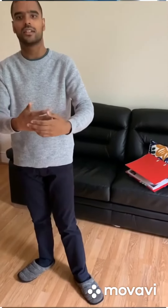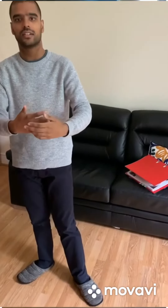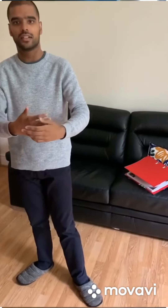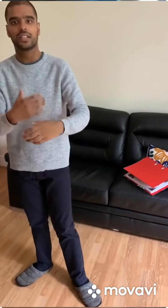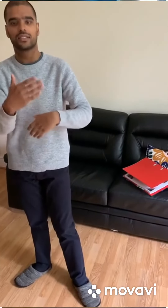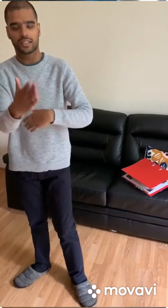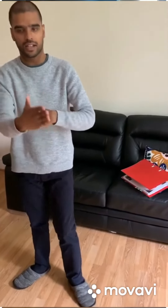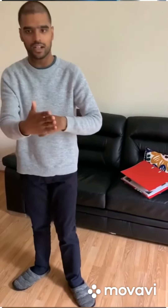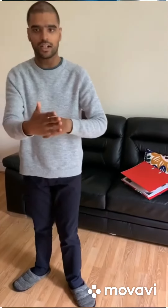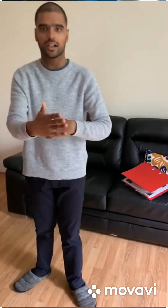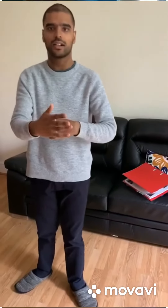Later. Sir.